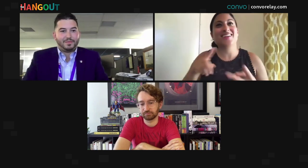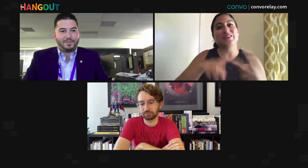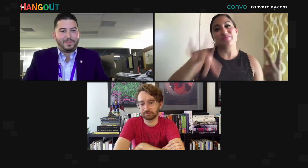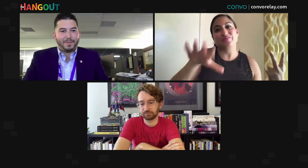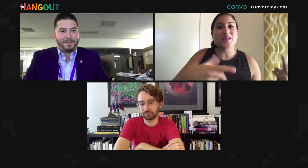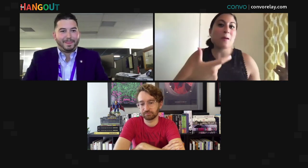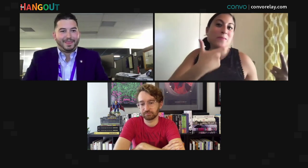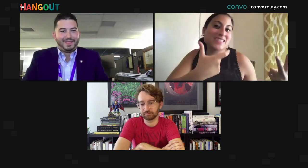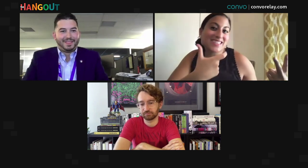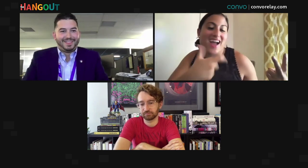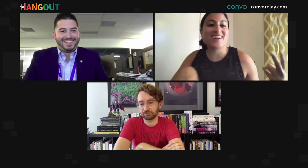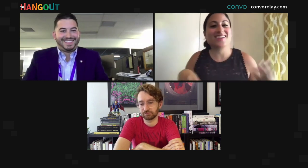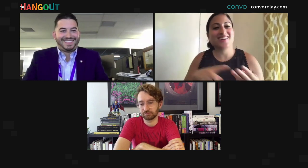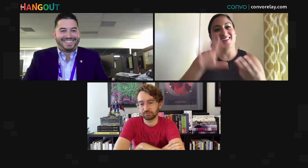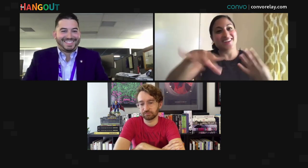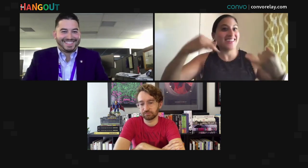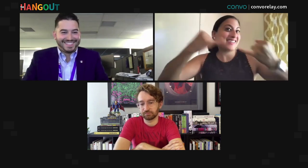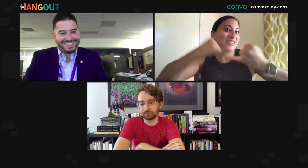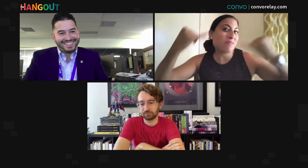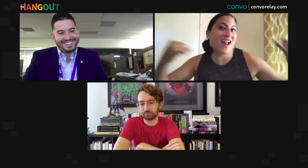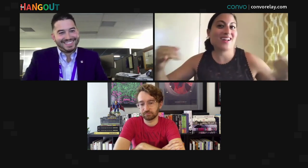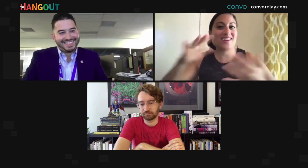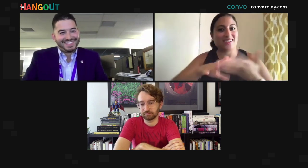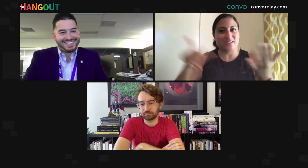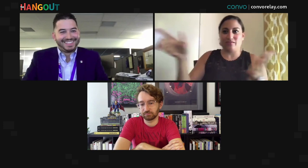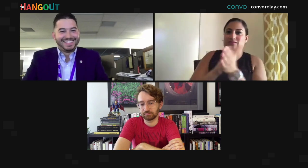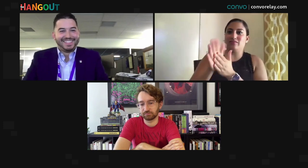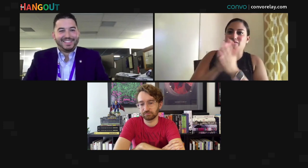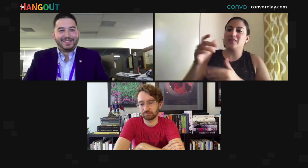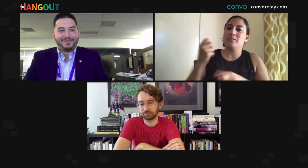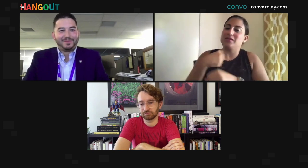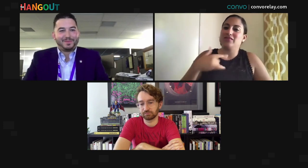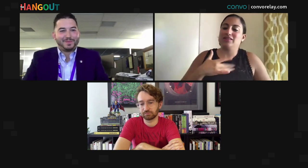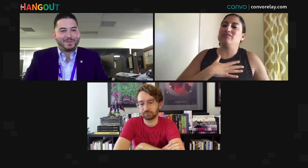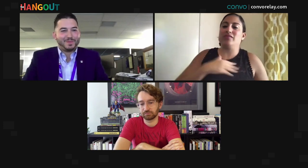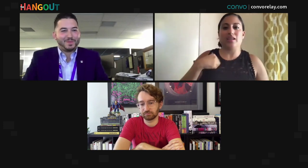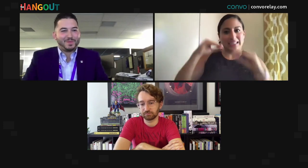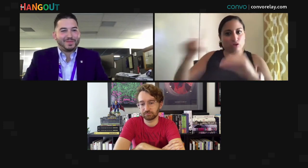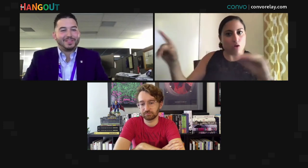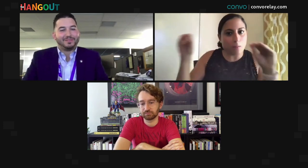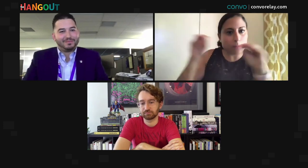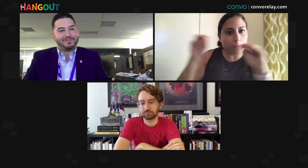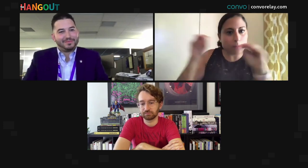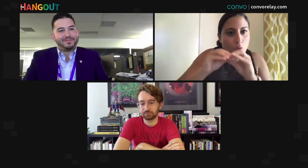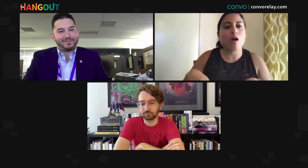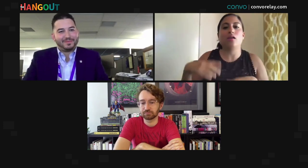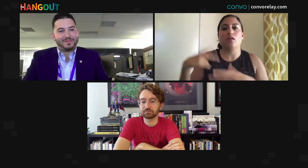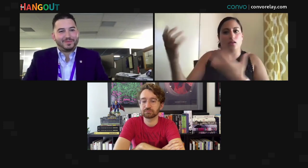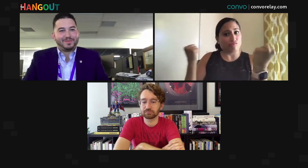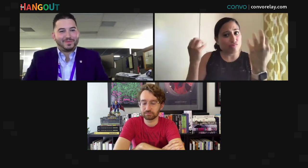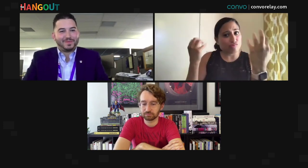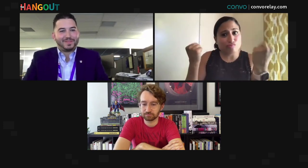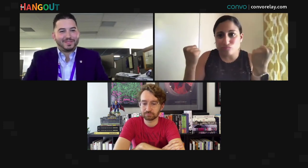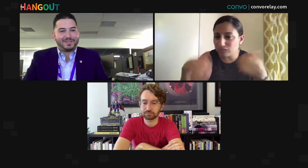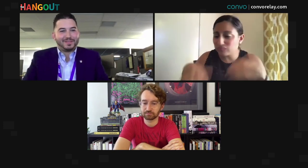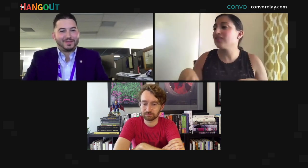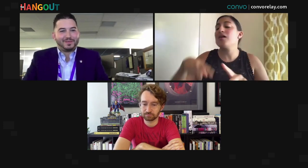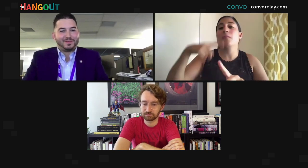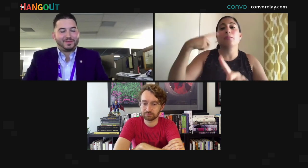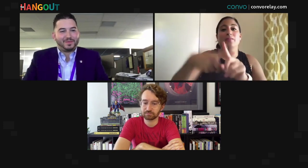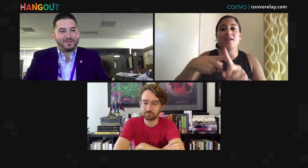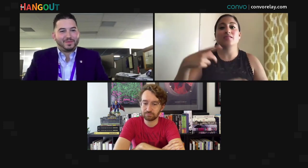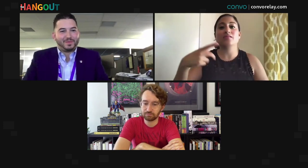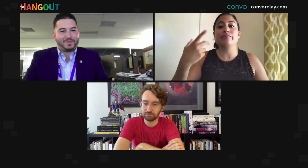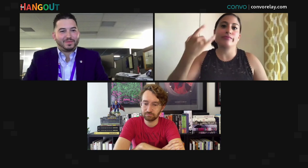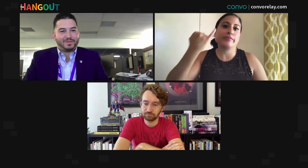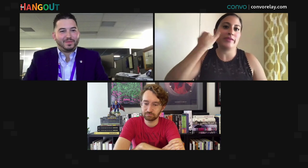sometimes they go up to me and they say, oh, this is dog, this is pizza, this is spaghetti. And they just show me how excited they are. And so I've been